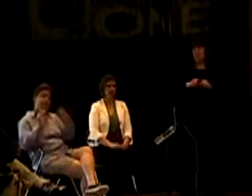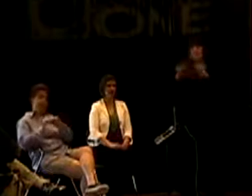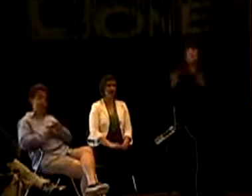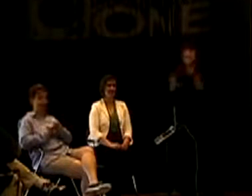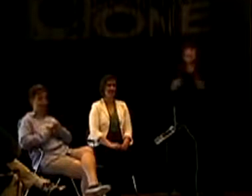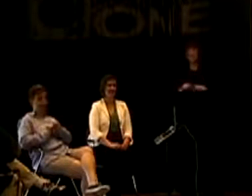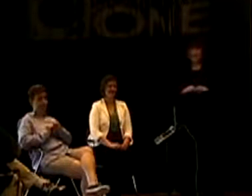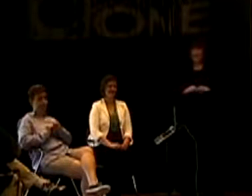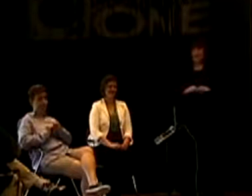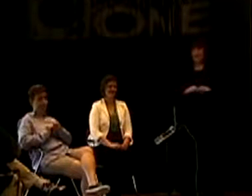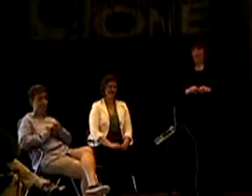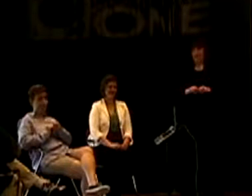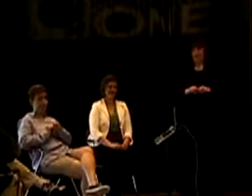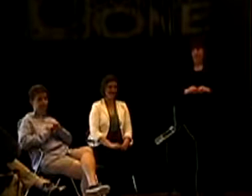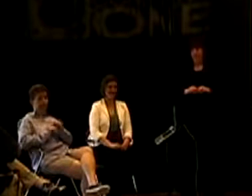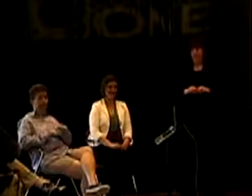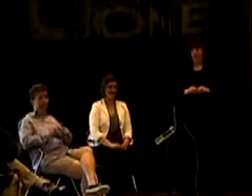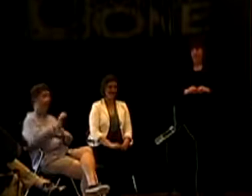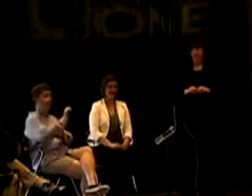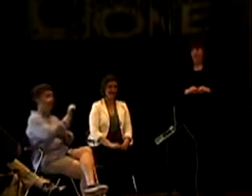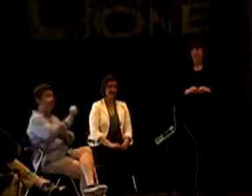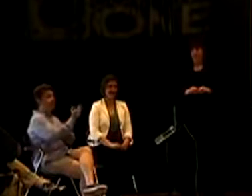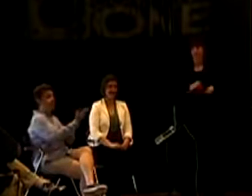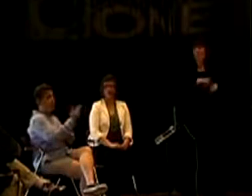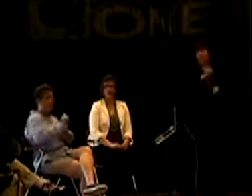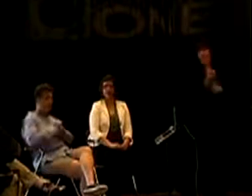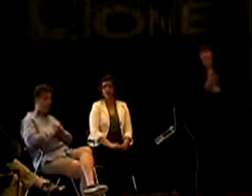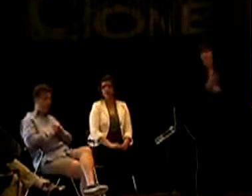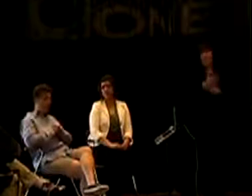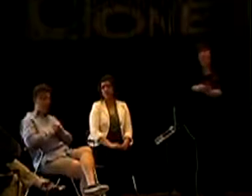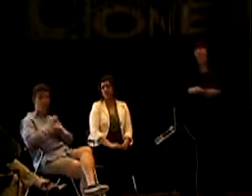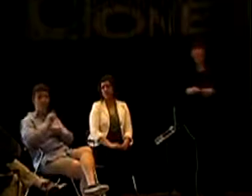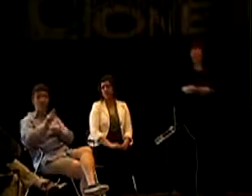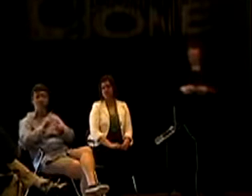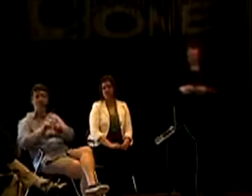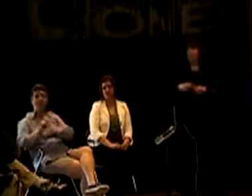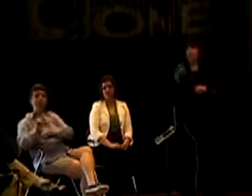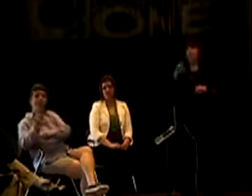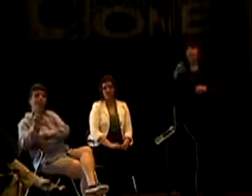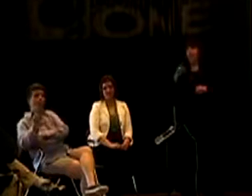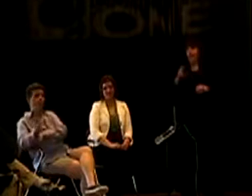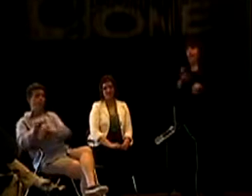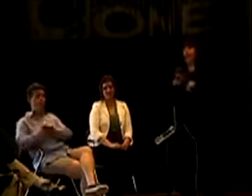Wednesday. Or you can only come on Sunday afternoon. Or Saturday morning.